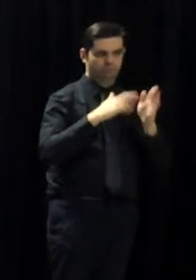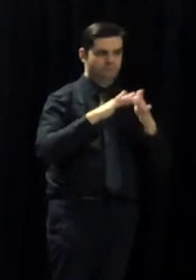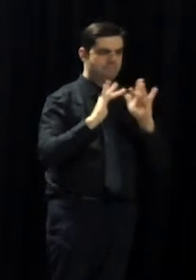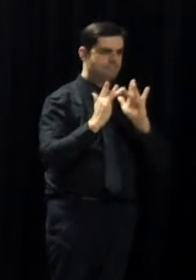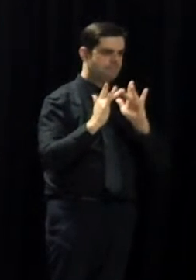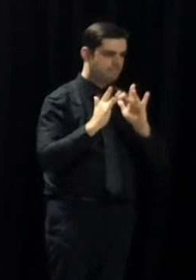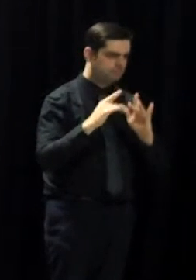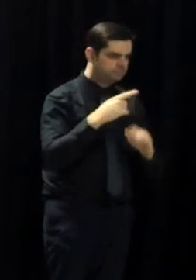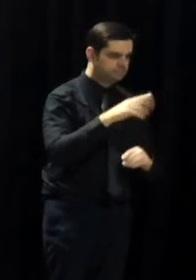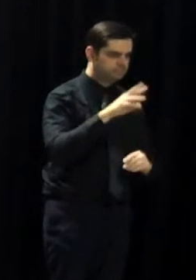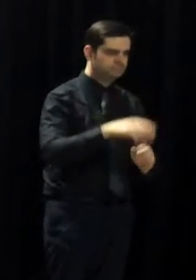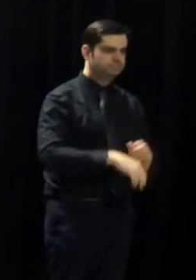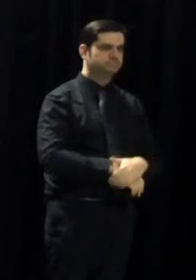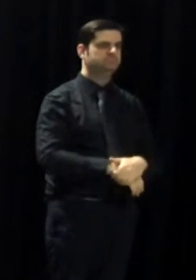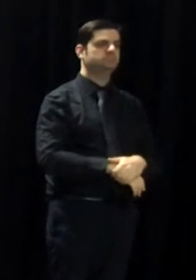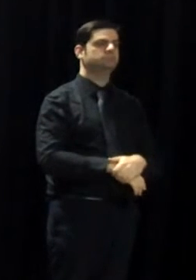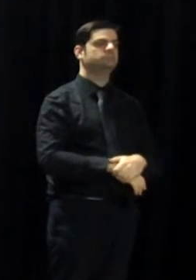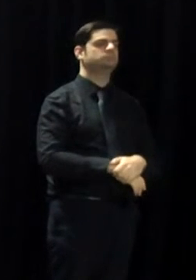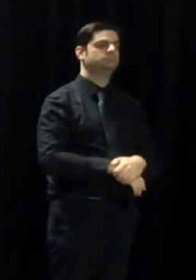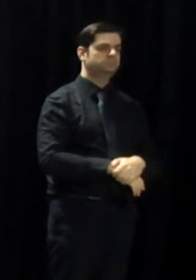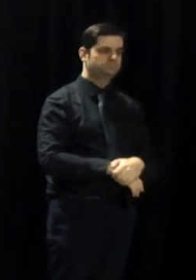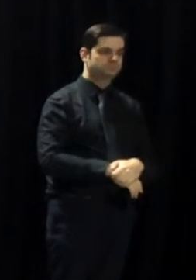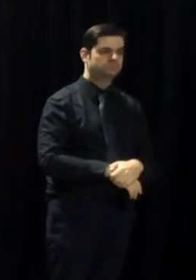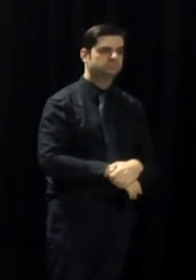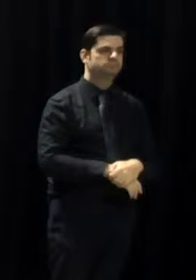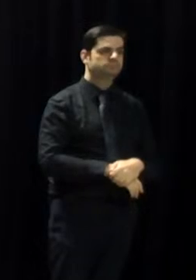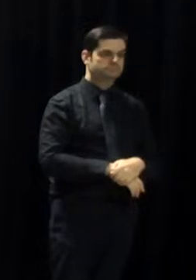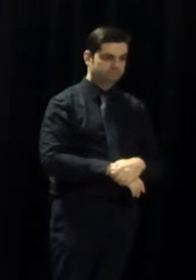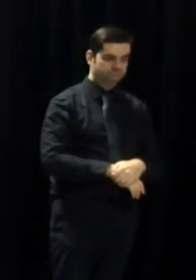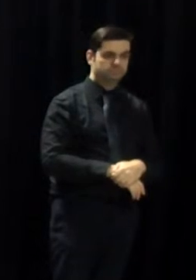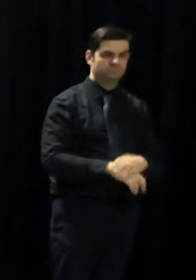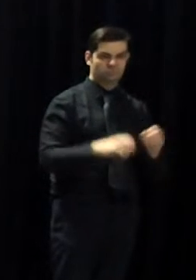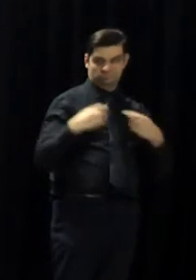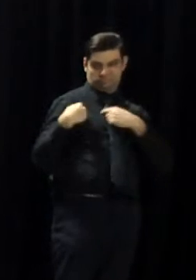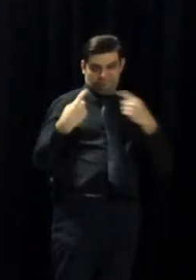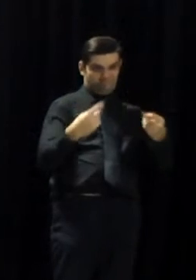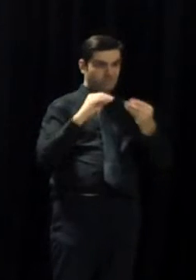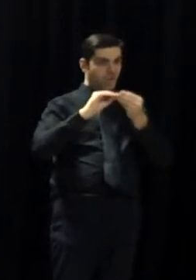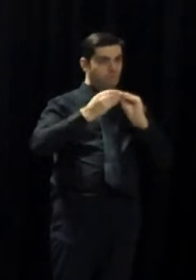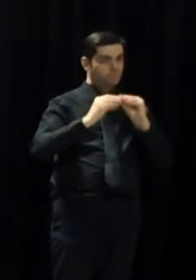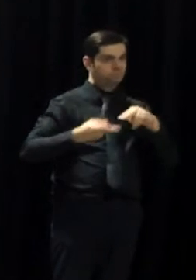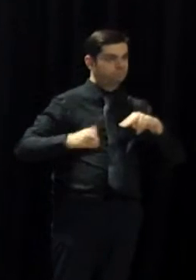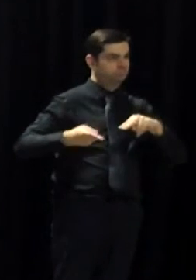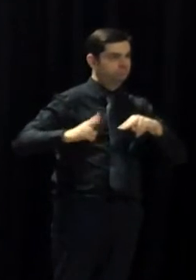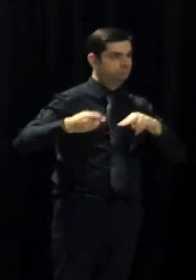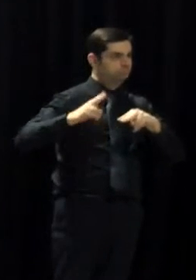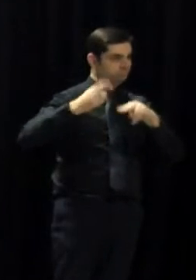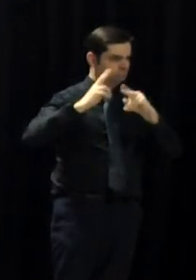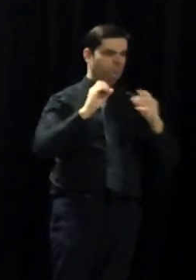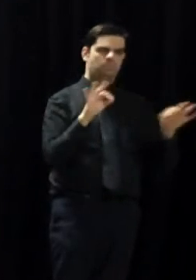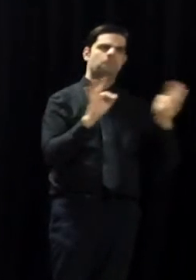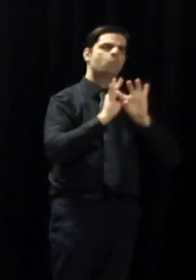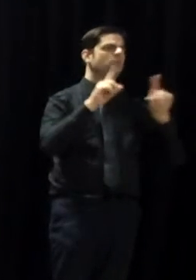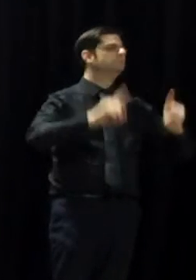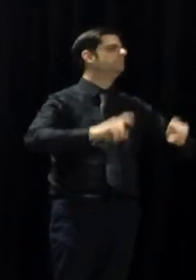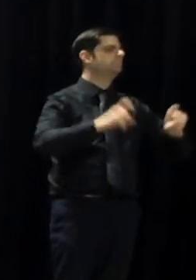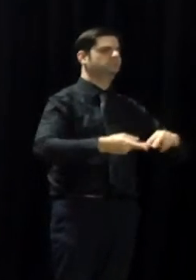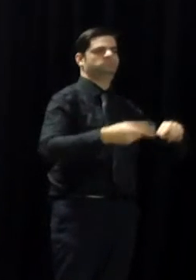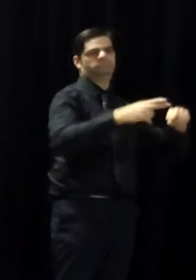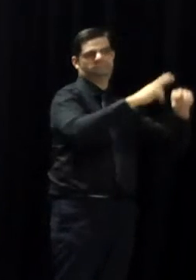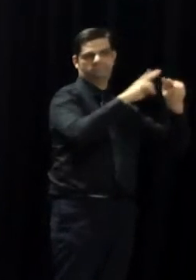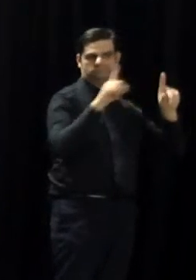that we identify the virus everywhere we can. We've increased our testing capacity, asymptomatic